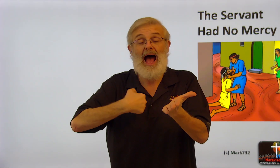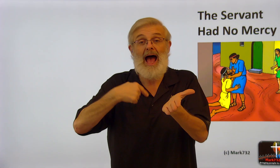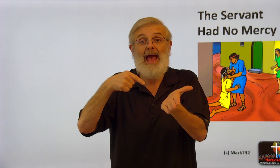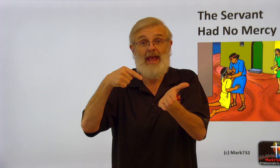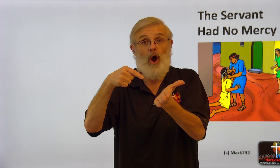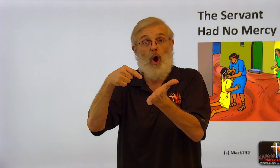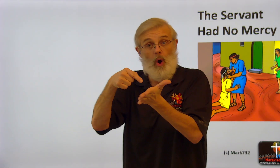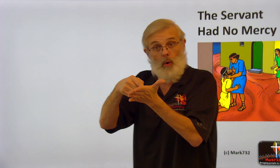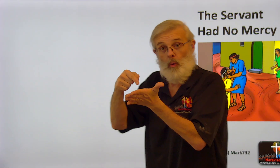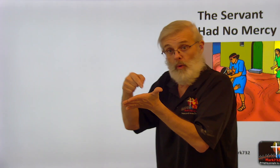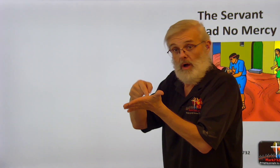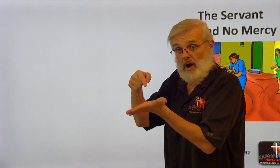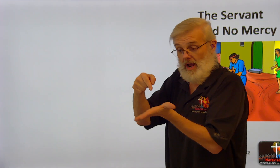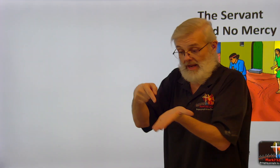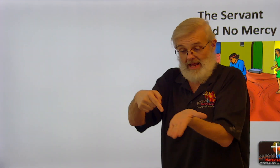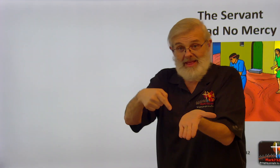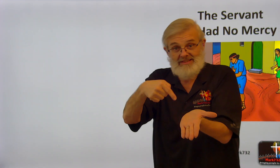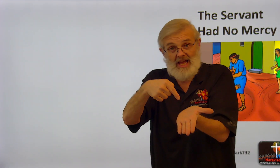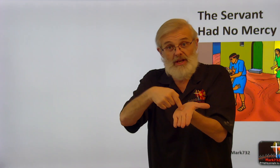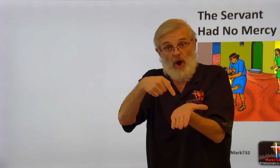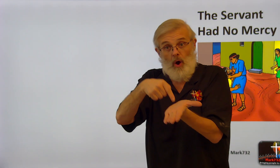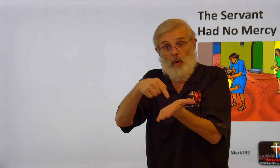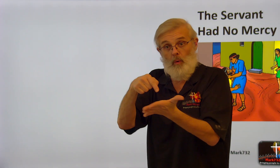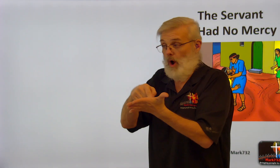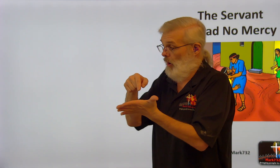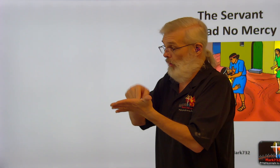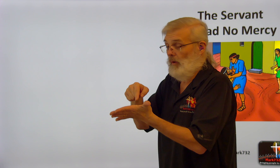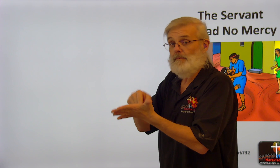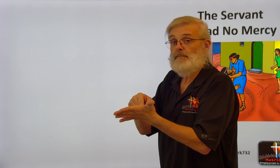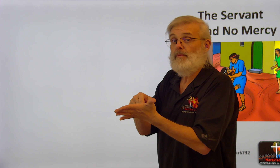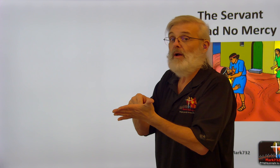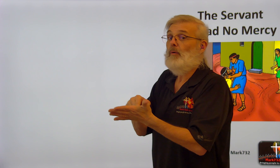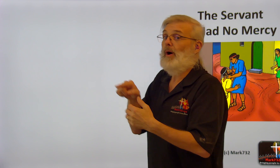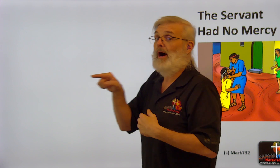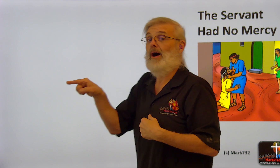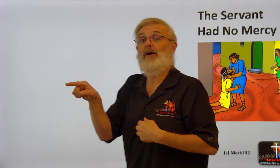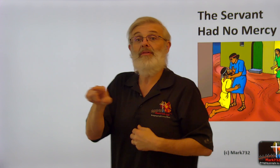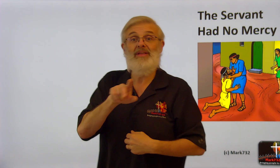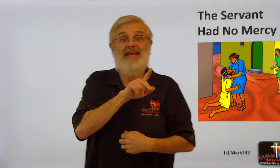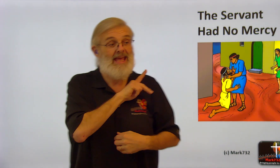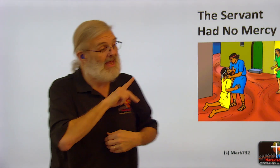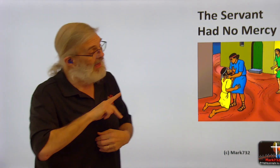I owe. All right, and that sign owe. Well, the king,